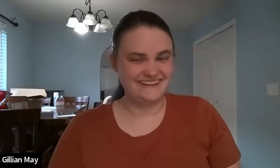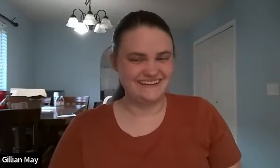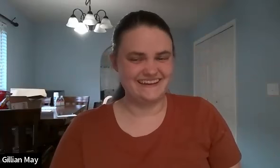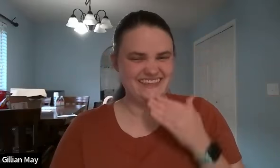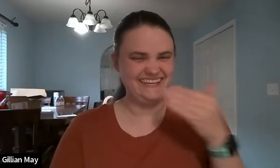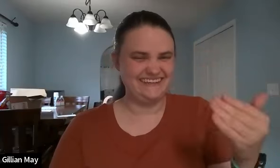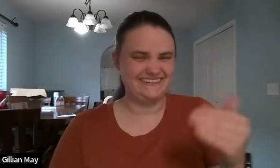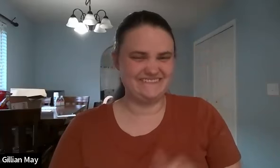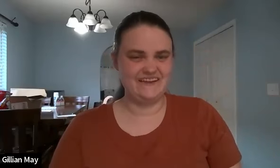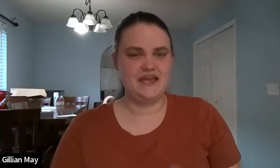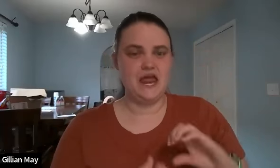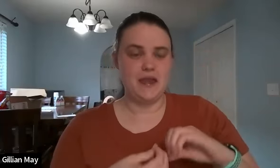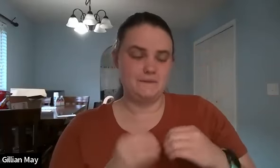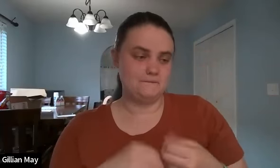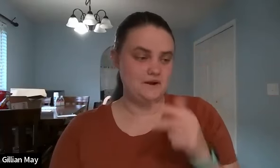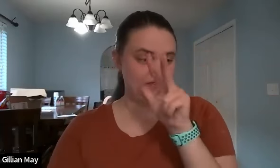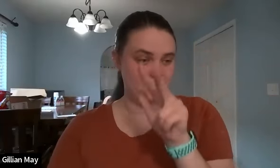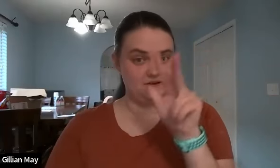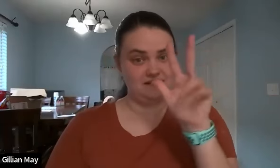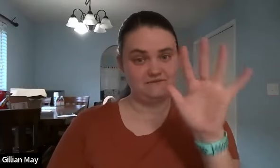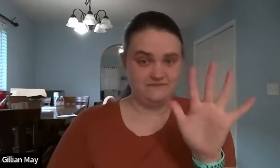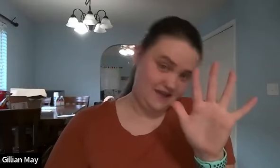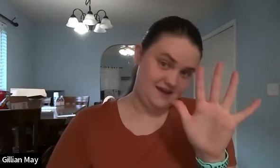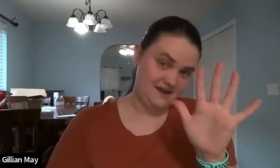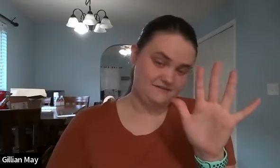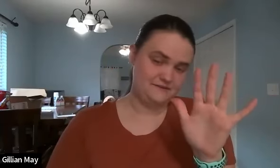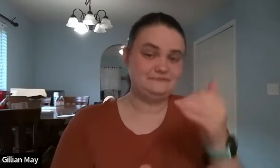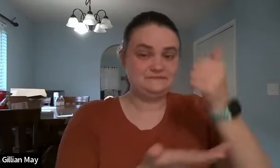Good, thank you. Number 35.